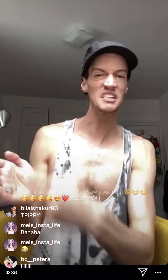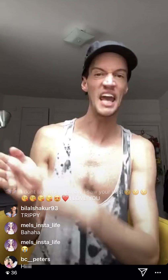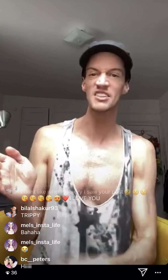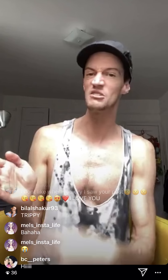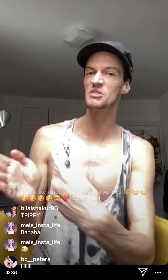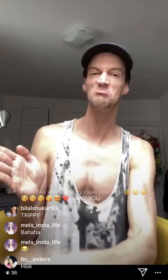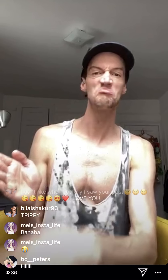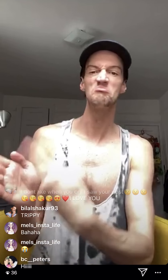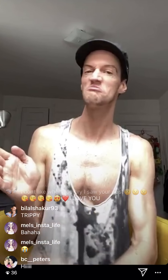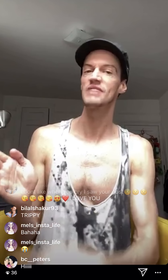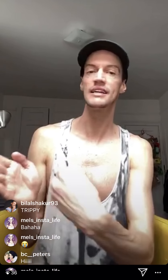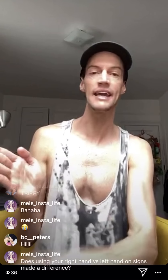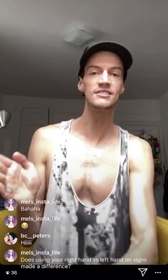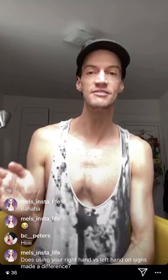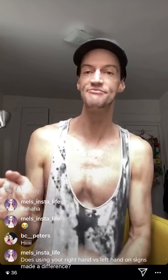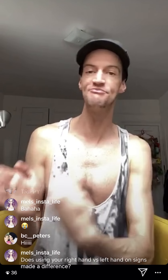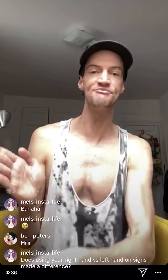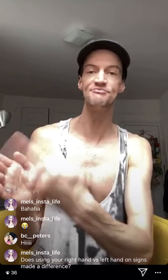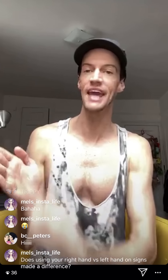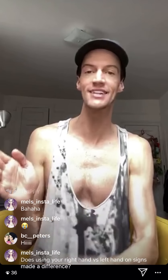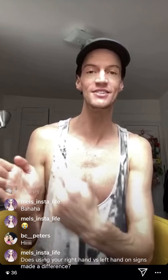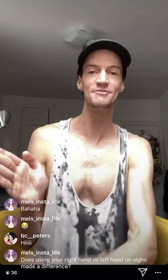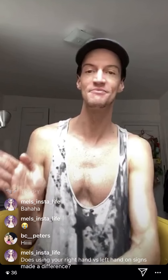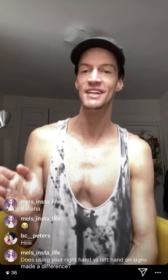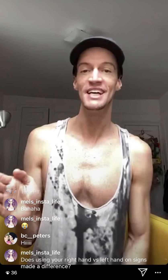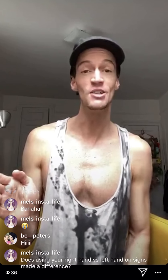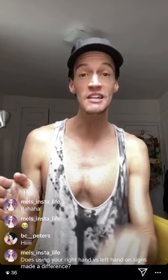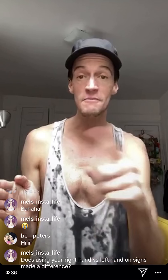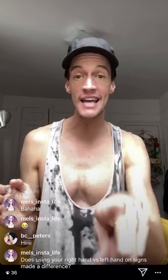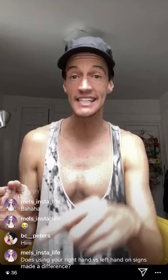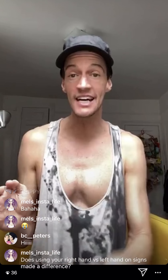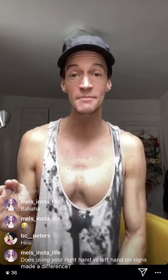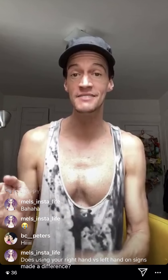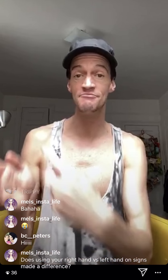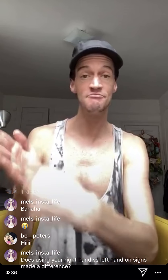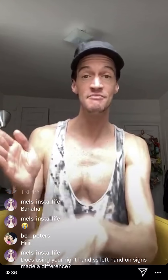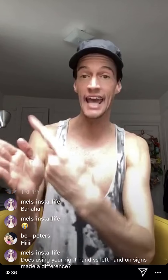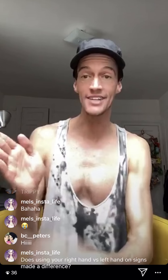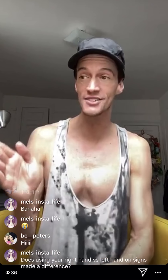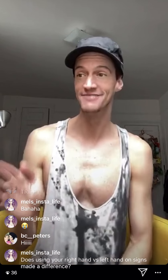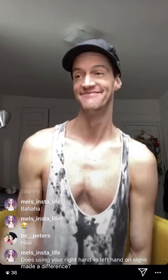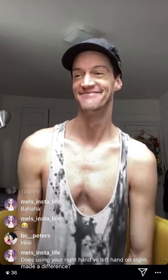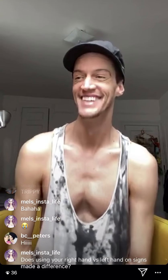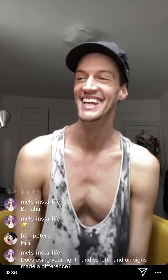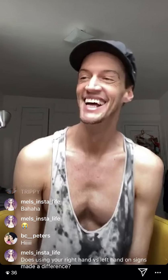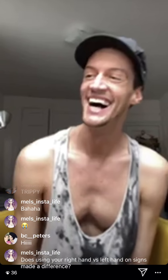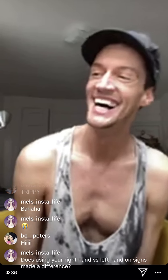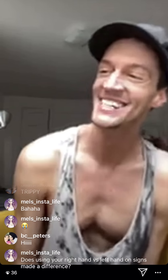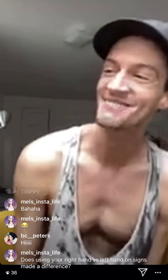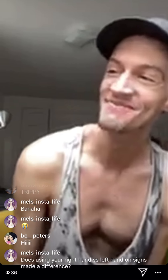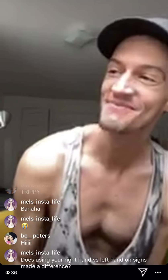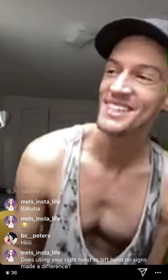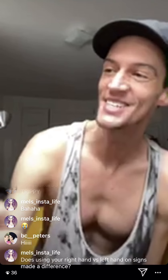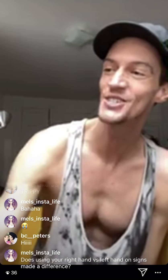canceled, canceled, canceled. You leave a nasty comment, canceled. To